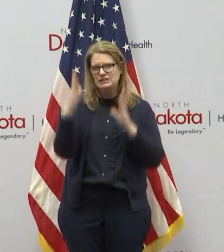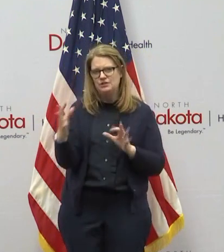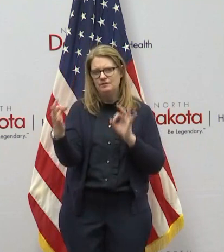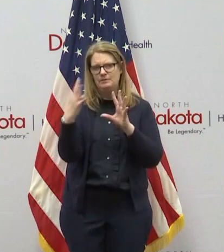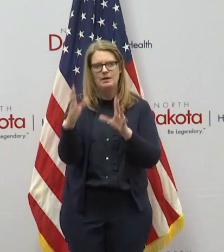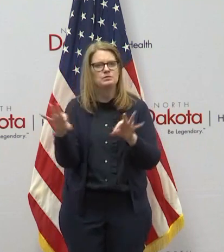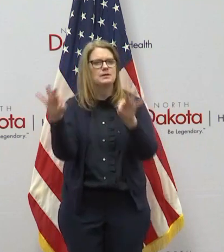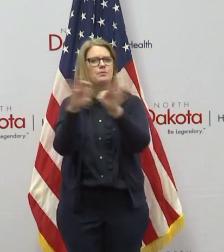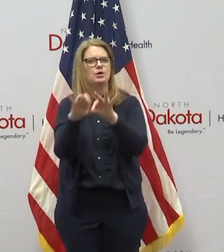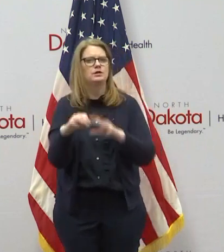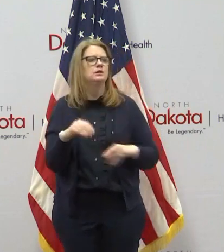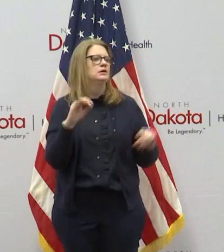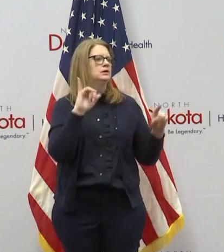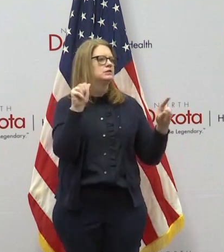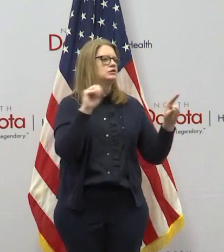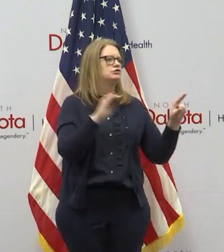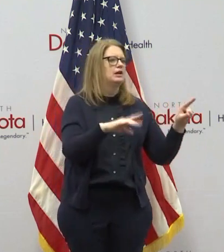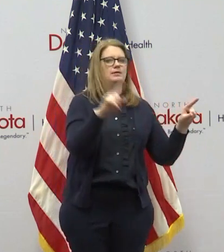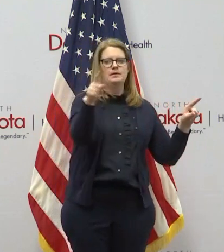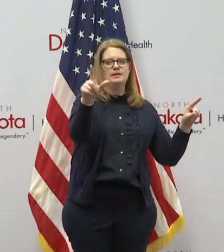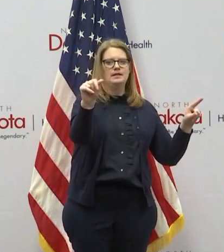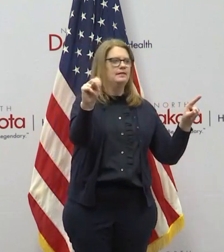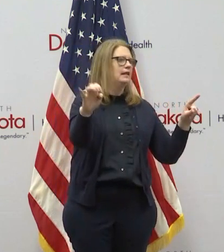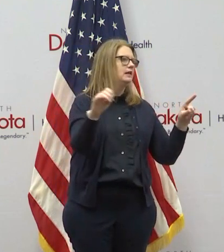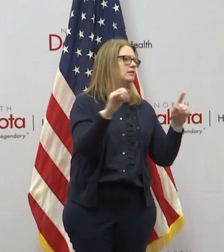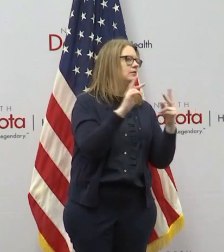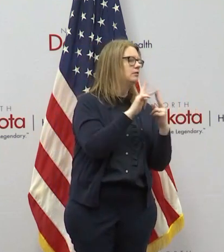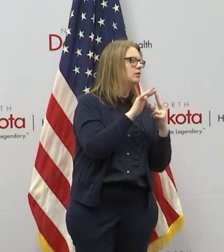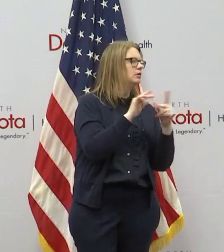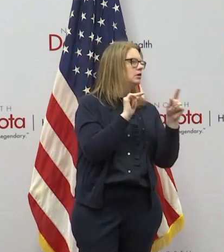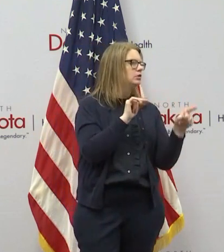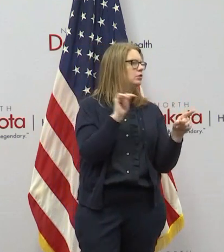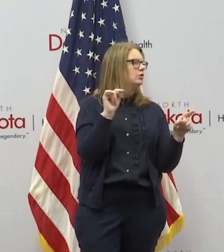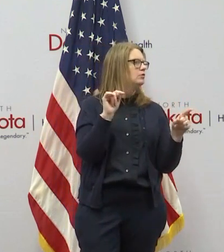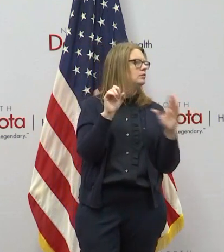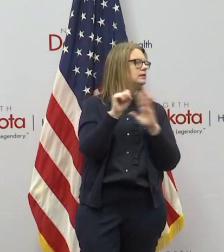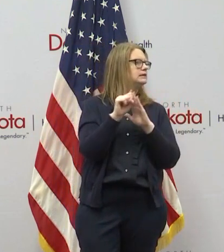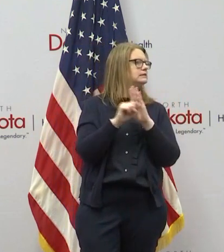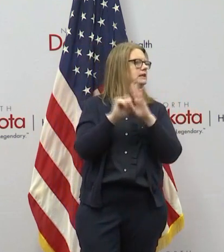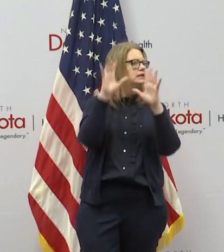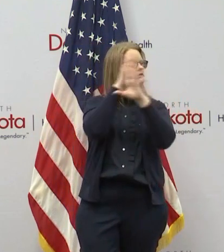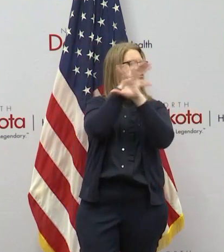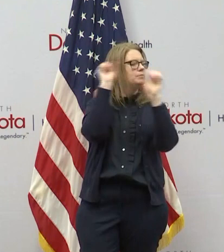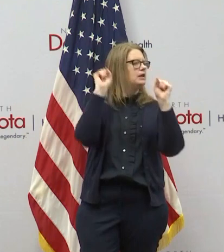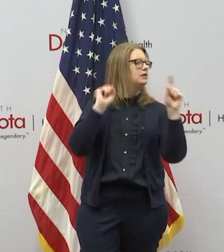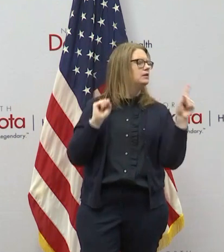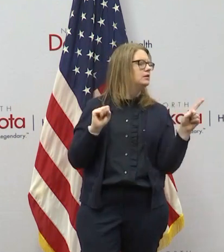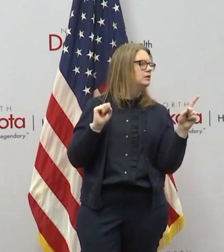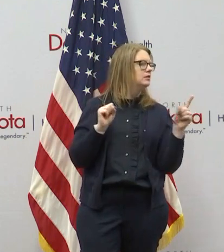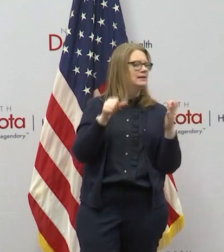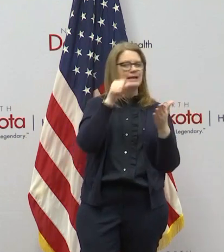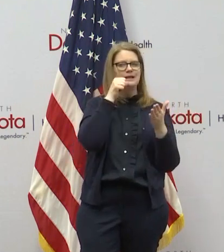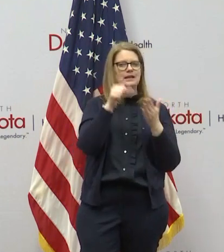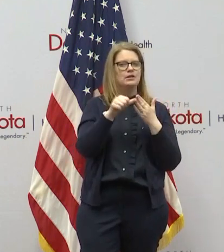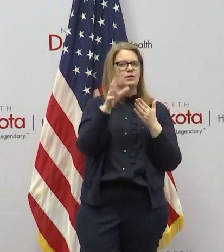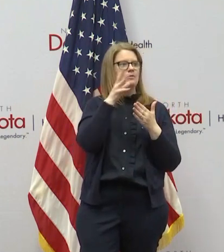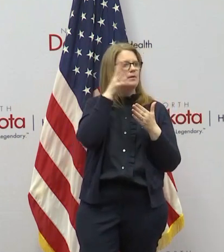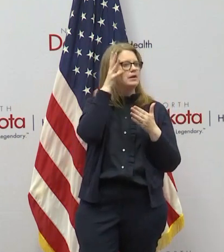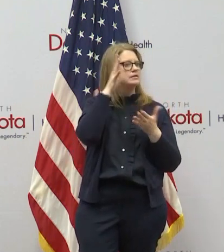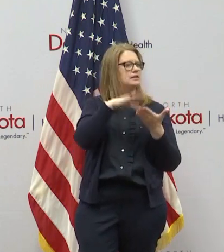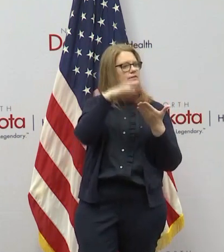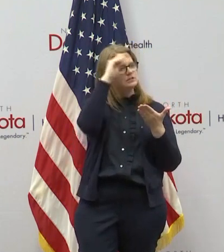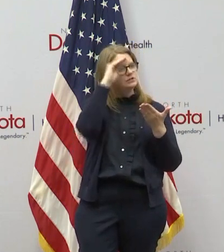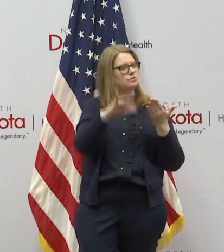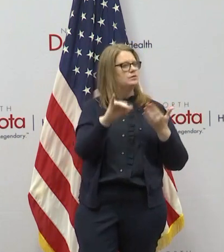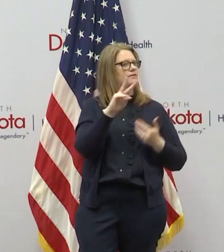Jacob? And then Lane after that. Either a question for you or for the state superintendent, but in a letter to parents and students from